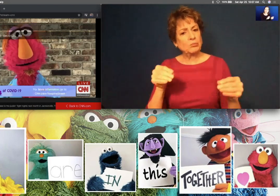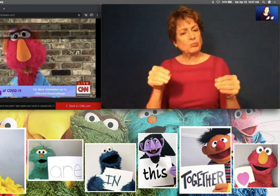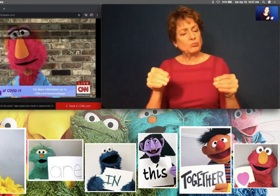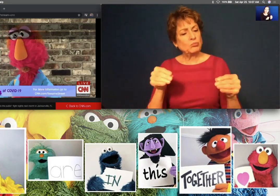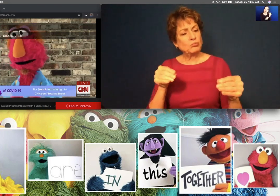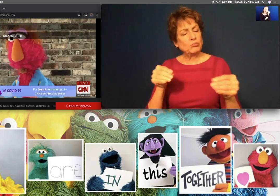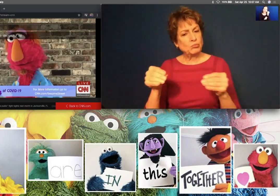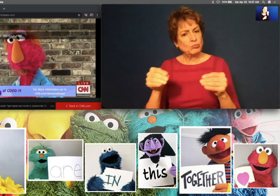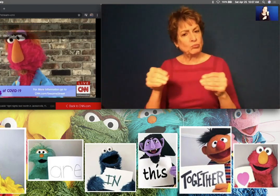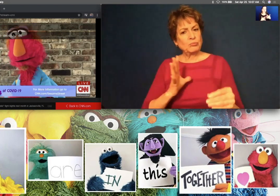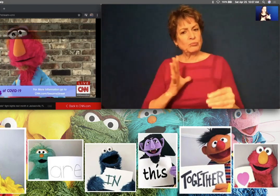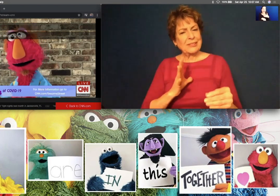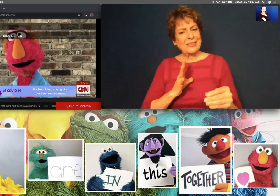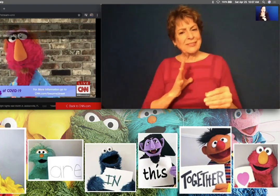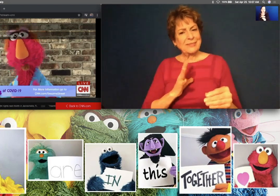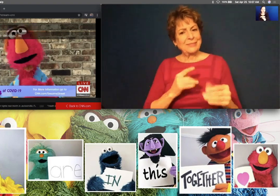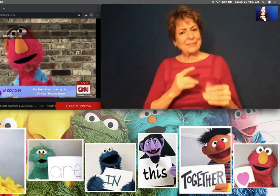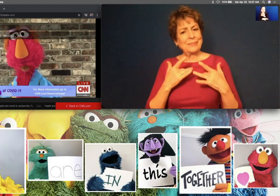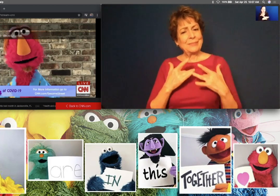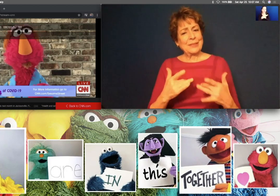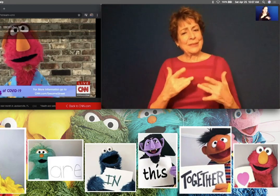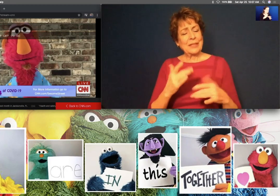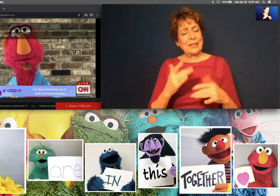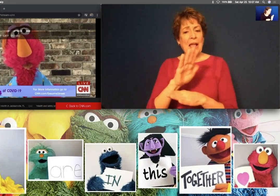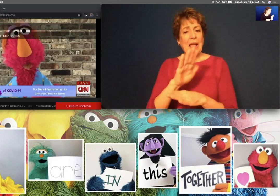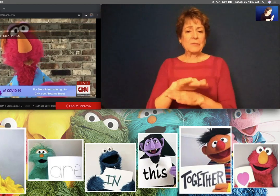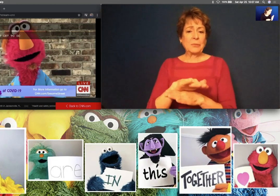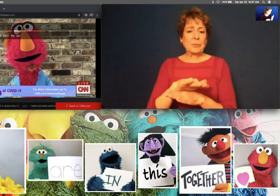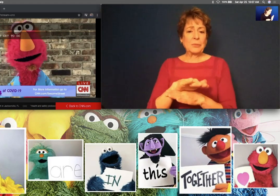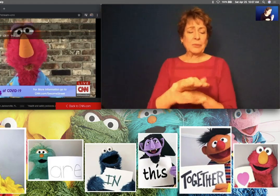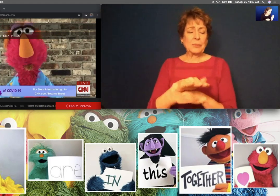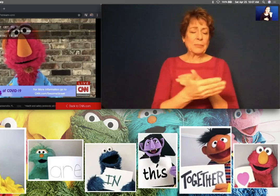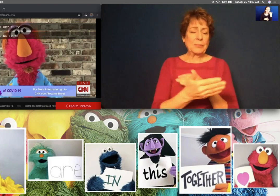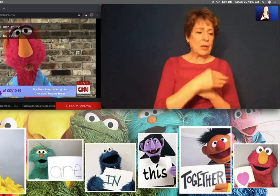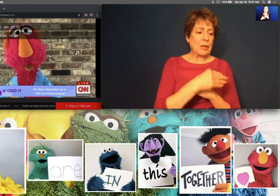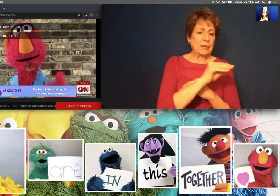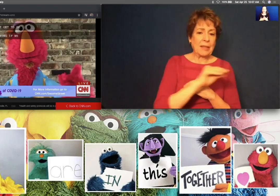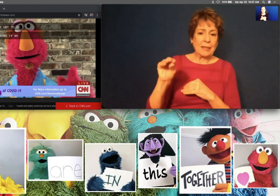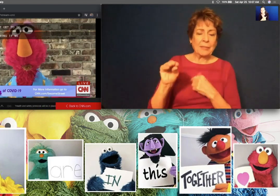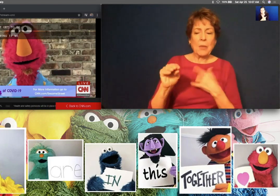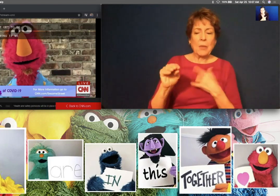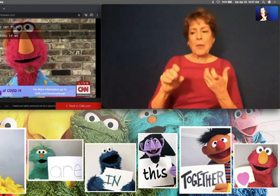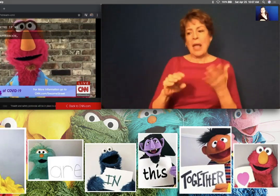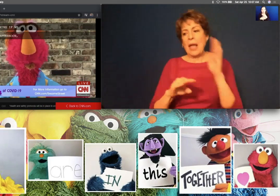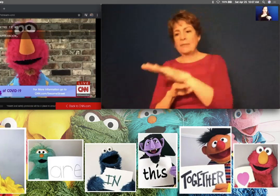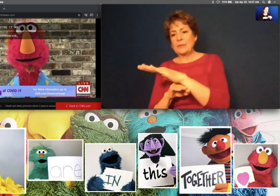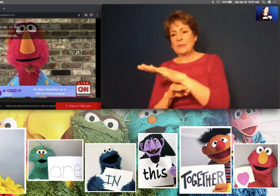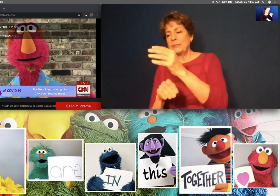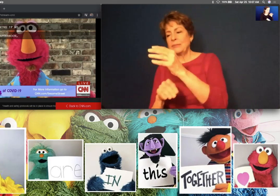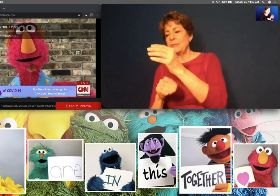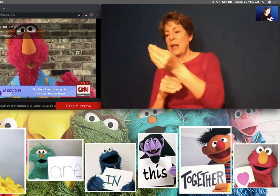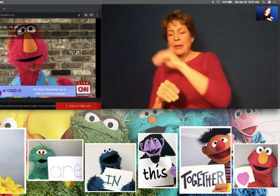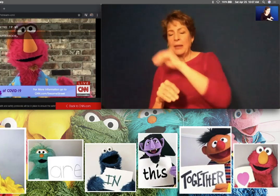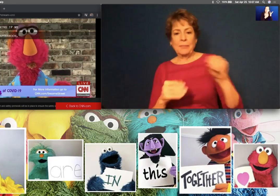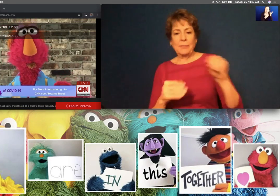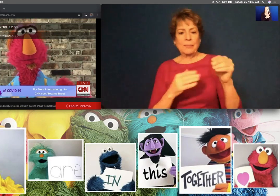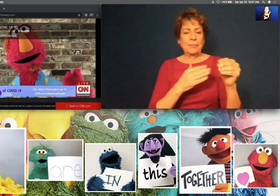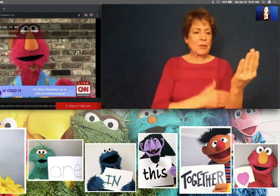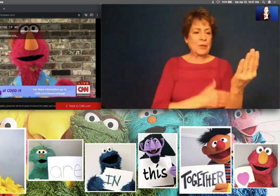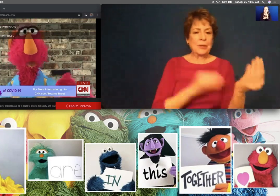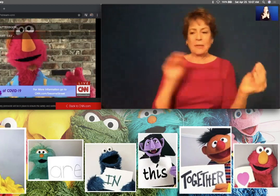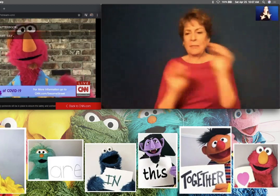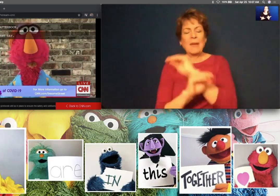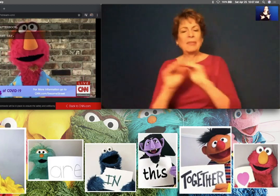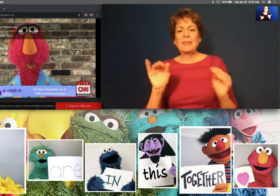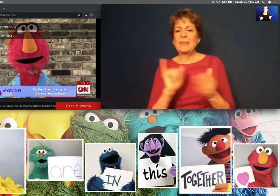okay if we don't get to do something in the morning. If we get to do it in the afternoon, great, or even the next day. These are